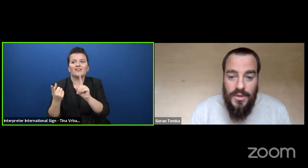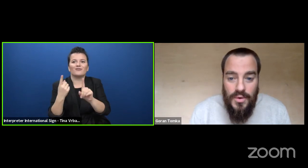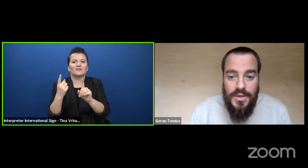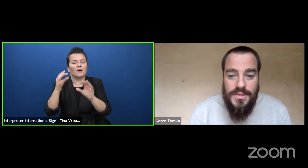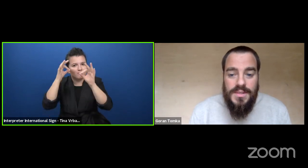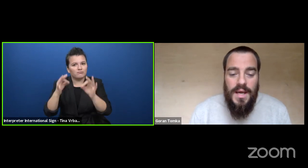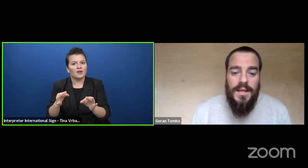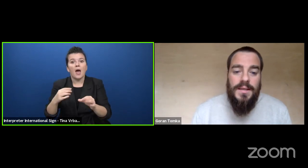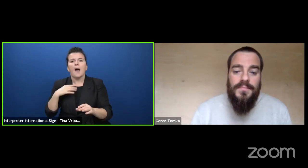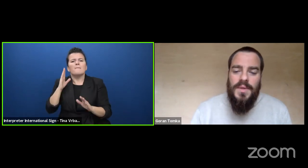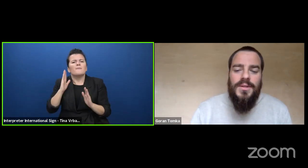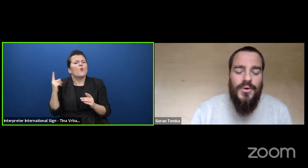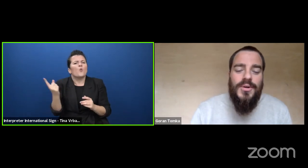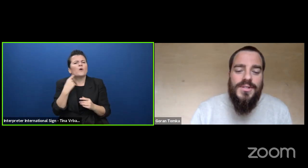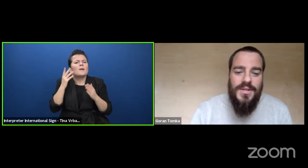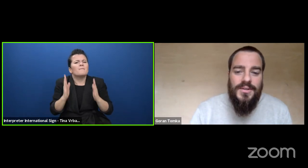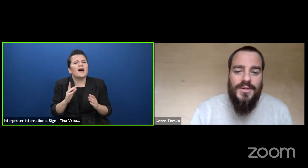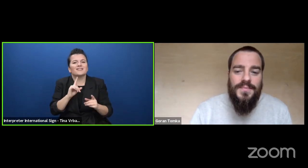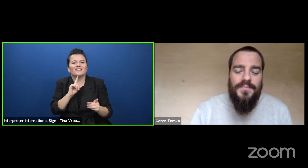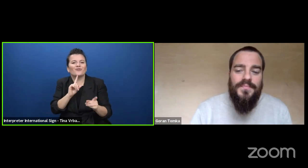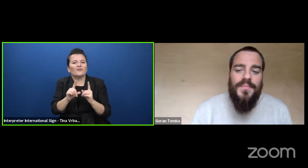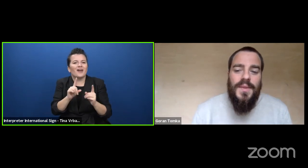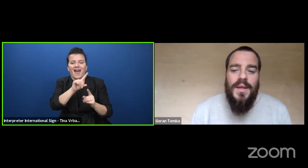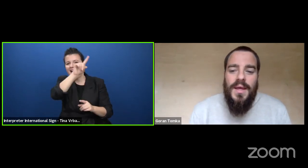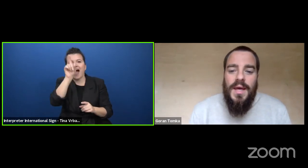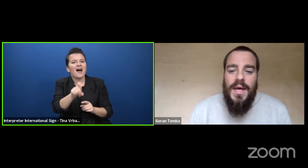In the curious society, in the curious theater,